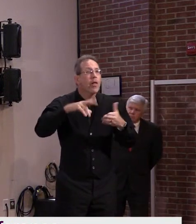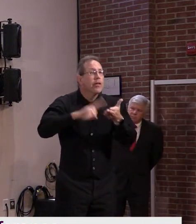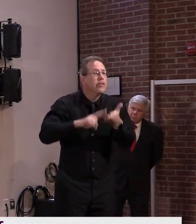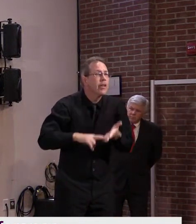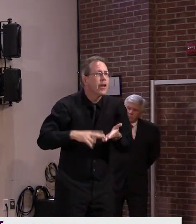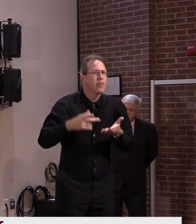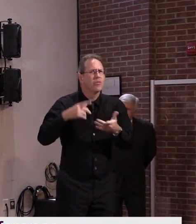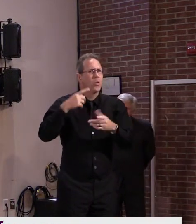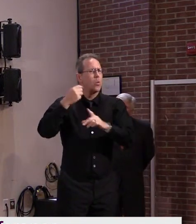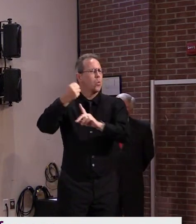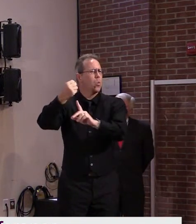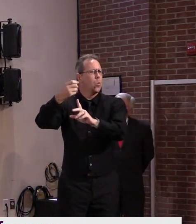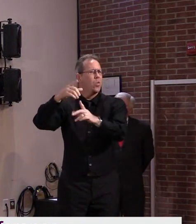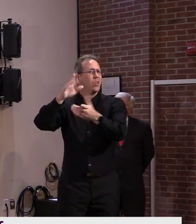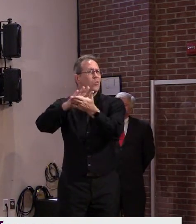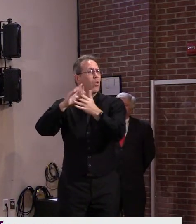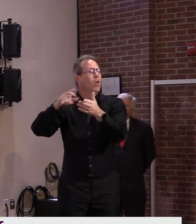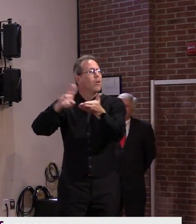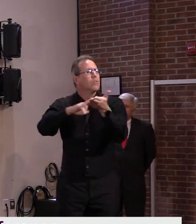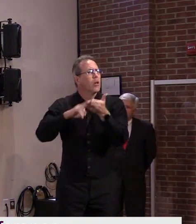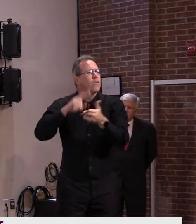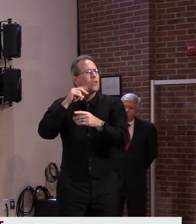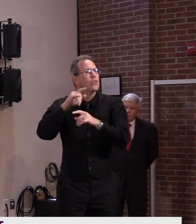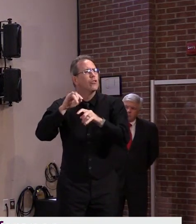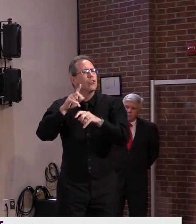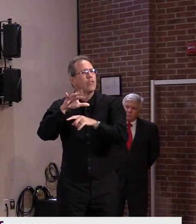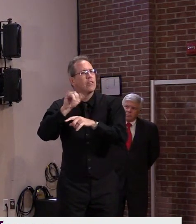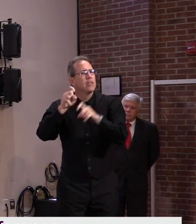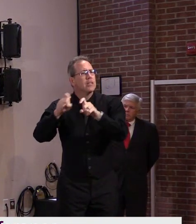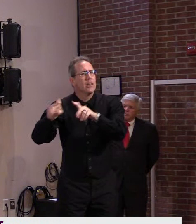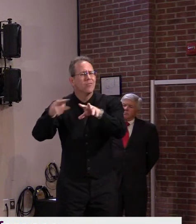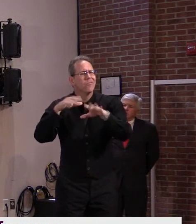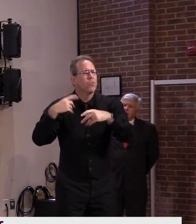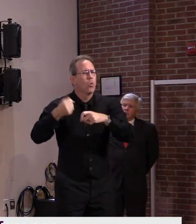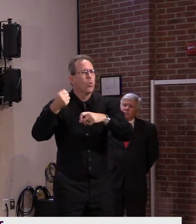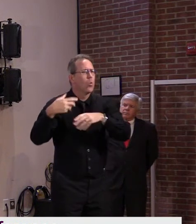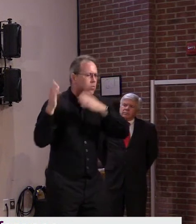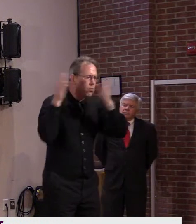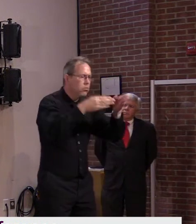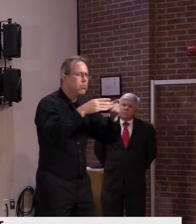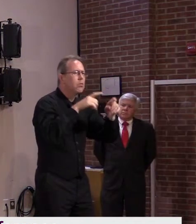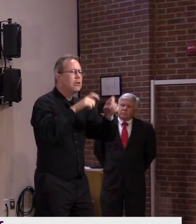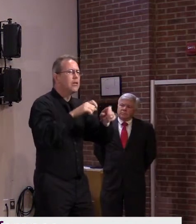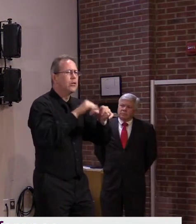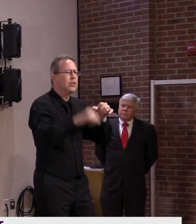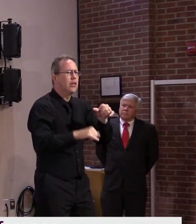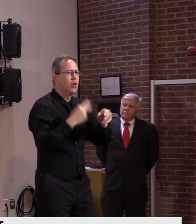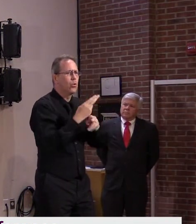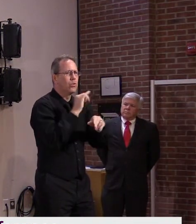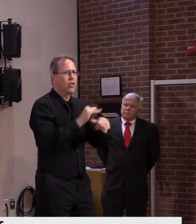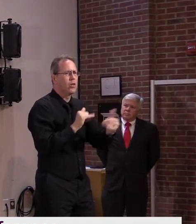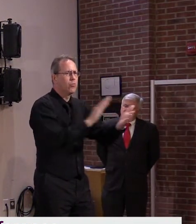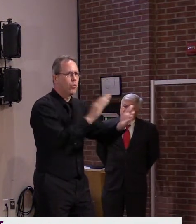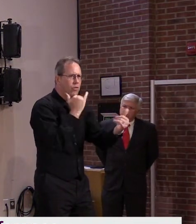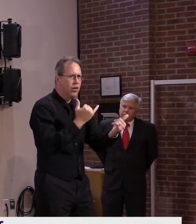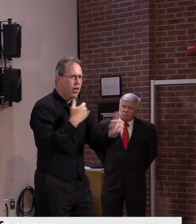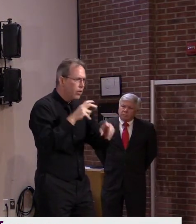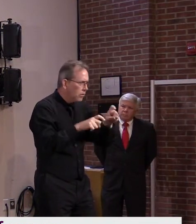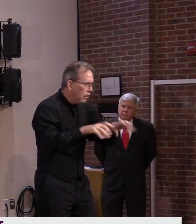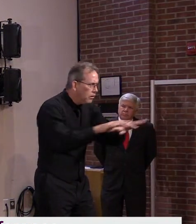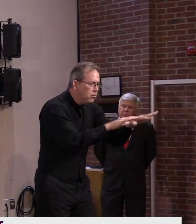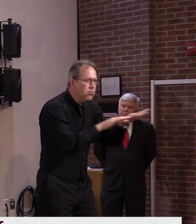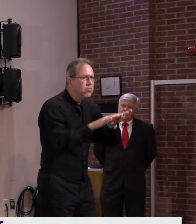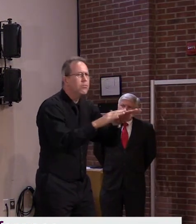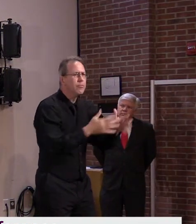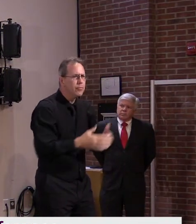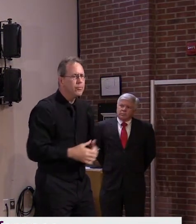hold off a bit, but we went forward and implemented surveillance testing this week. We had many districts reach out and say they were ready to go, so we said go ahead and do